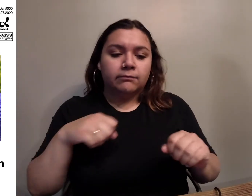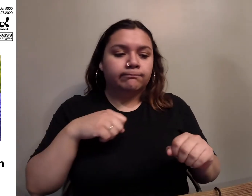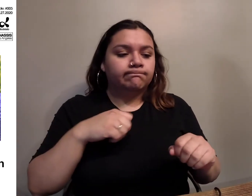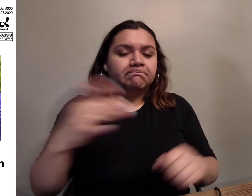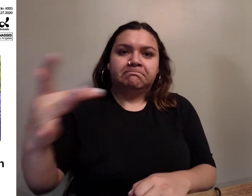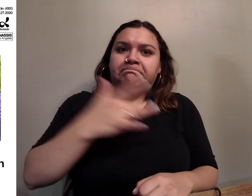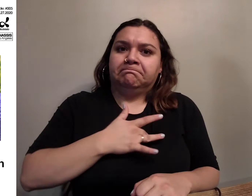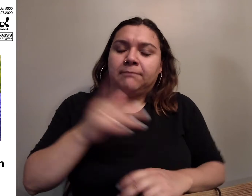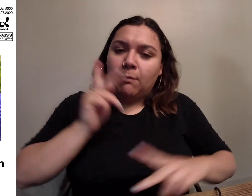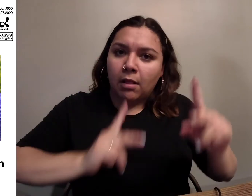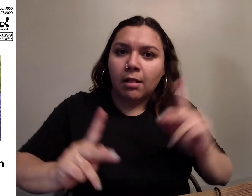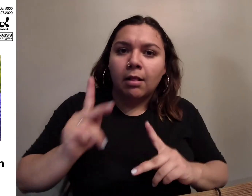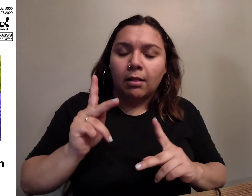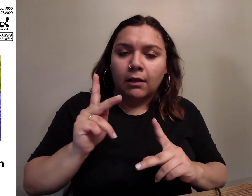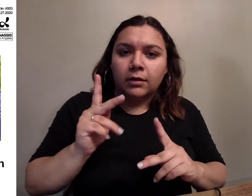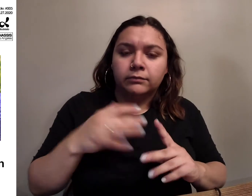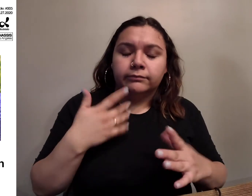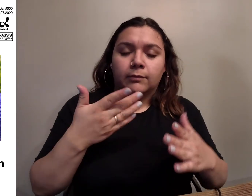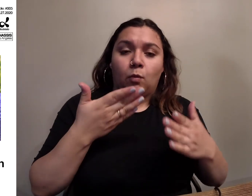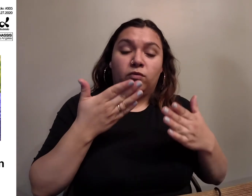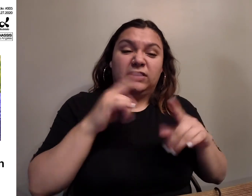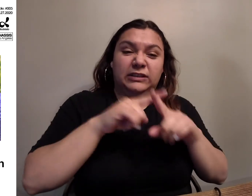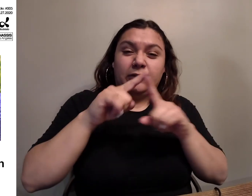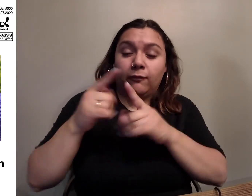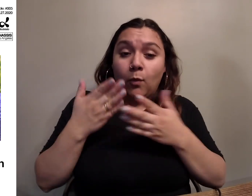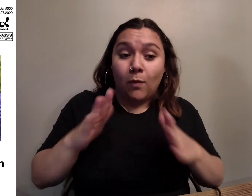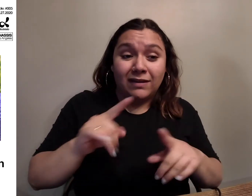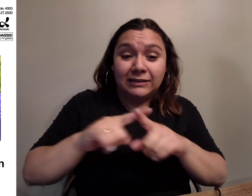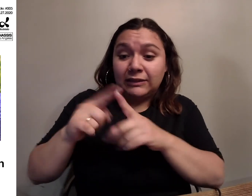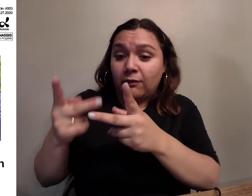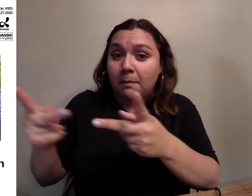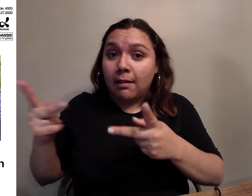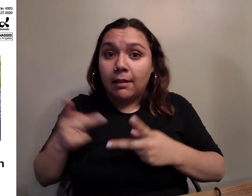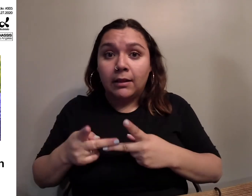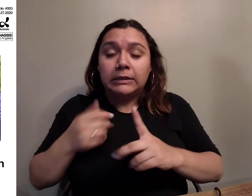in ways and places that may be hidden to themselves.